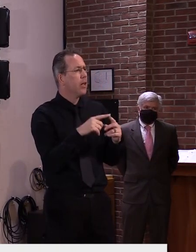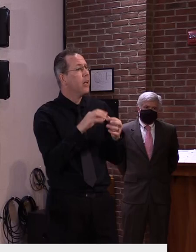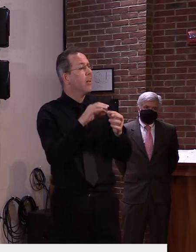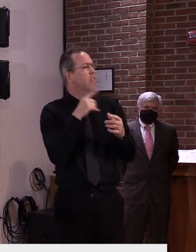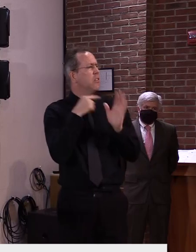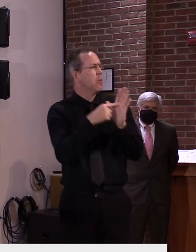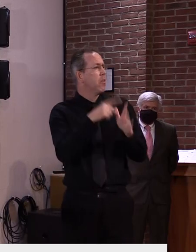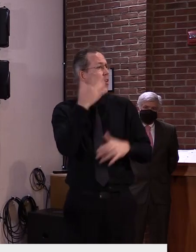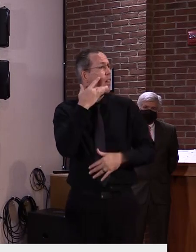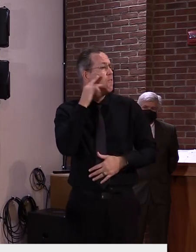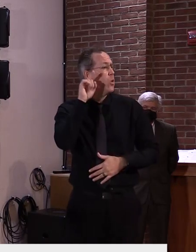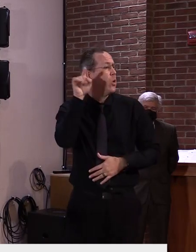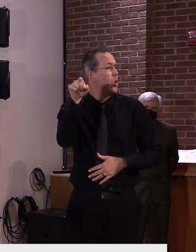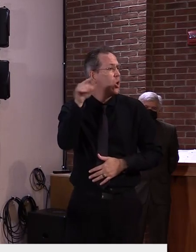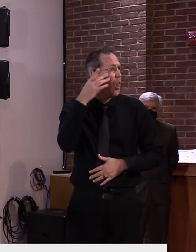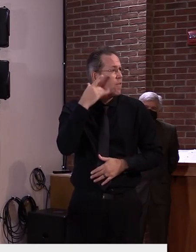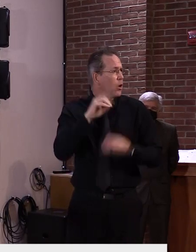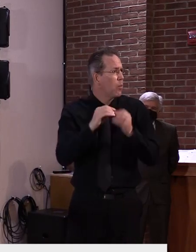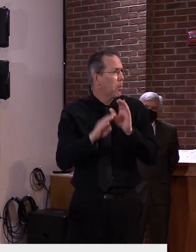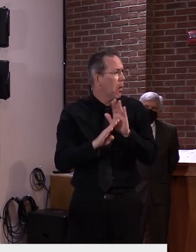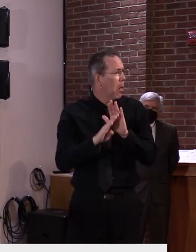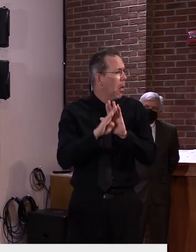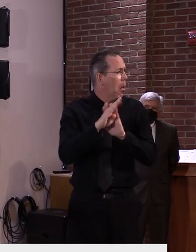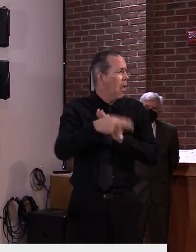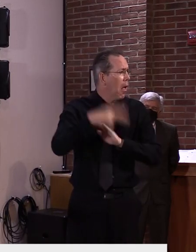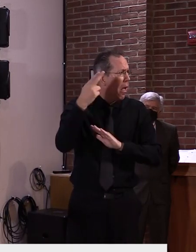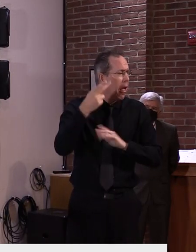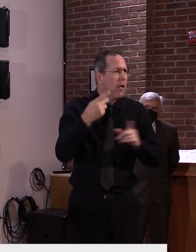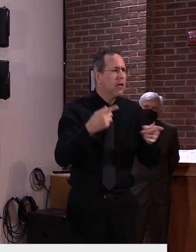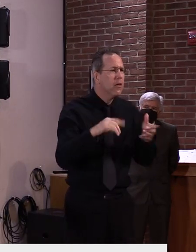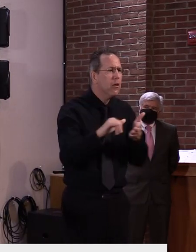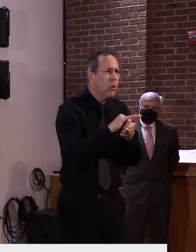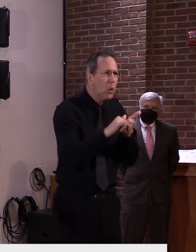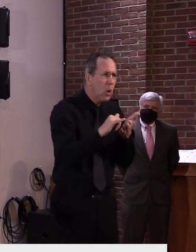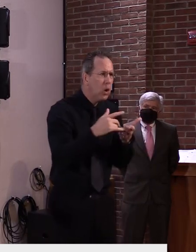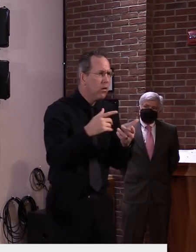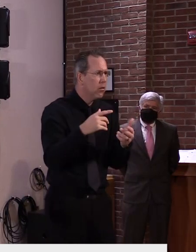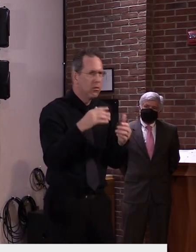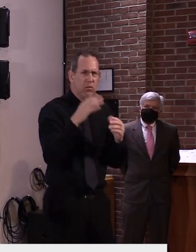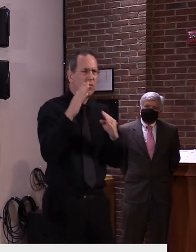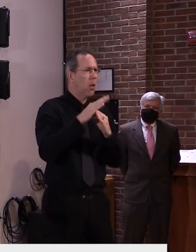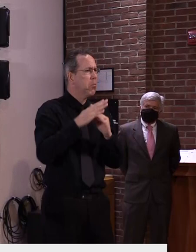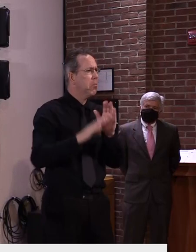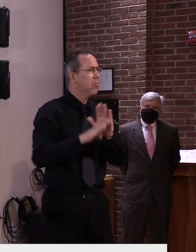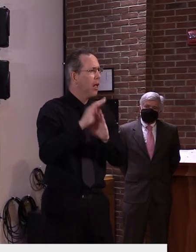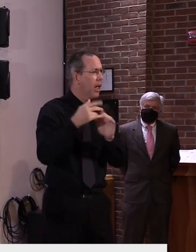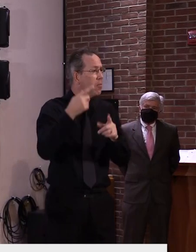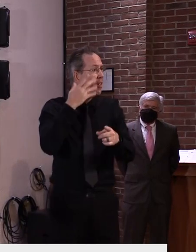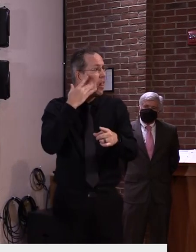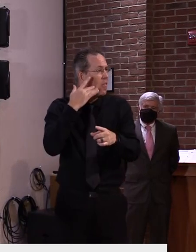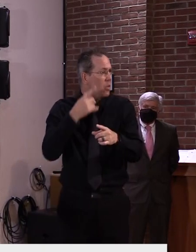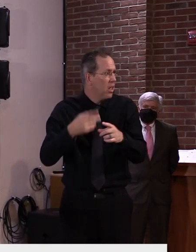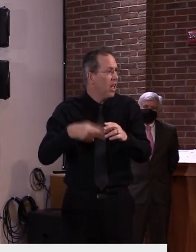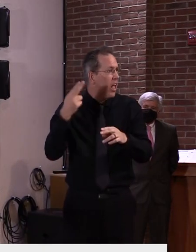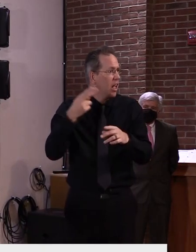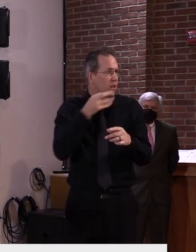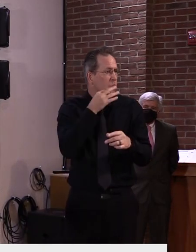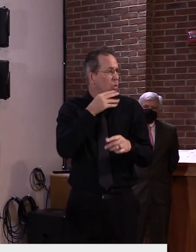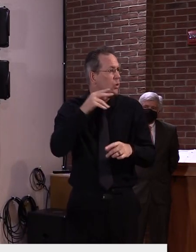has had the most positive numbers, but California's catching up. My prediction would be, watching the numbers next